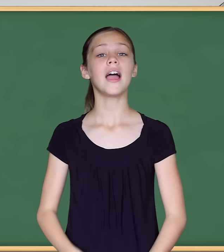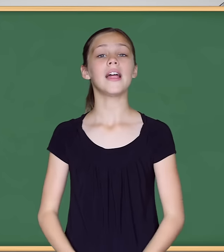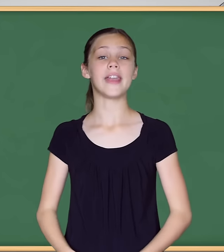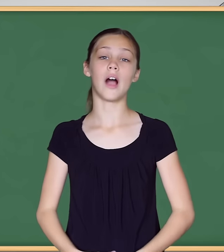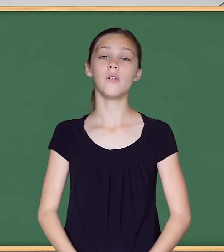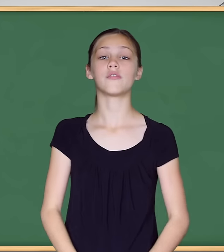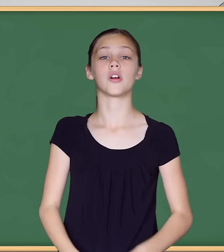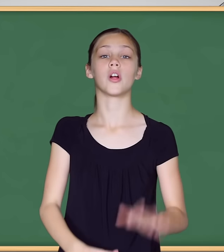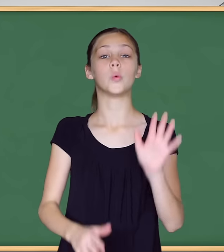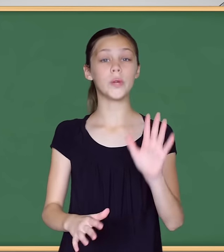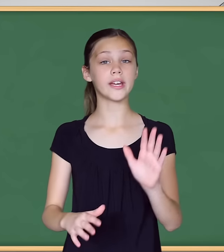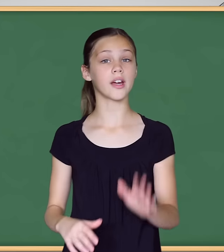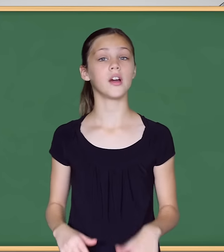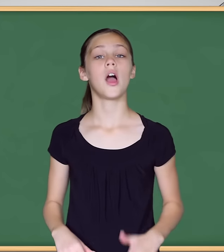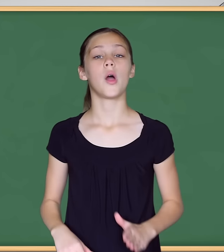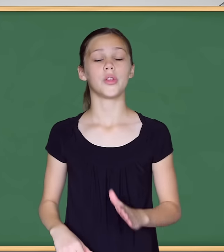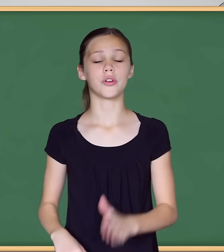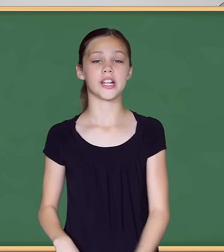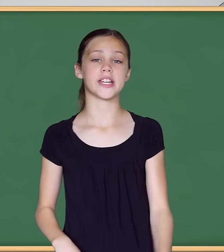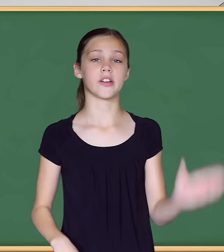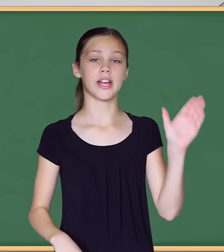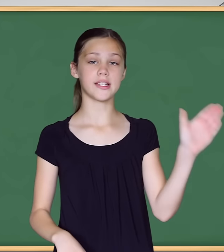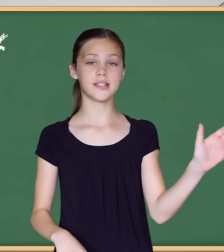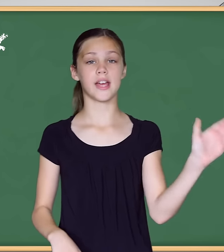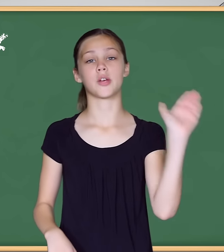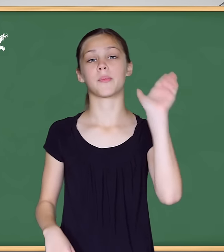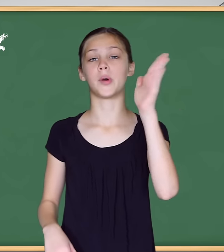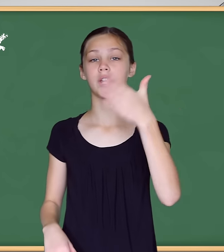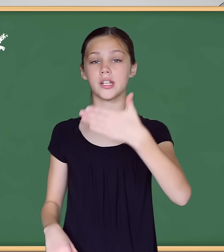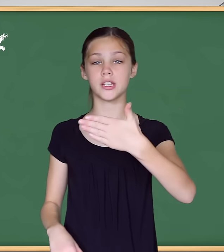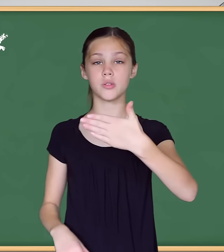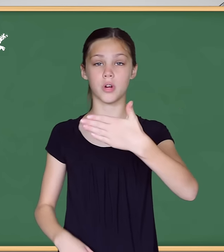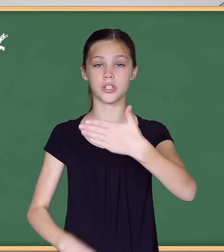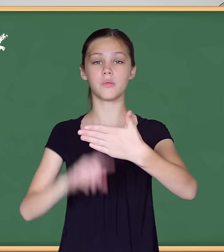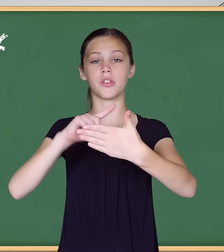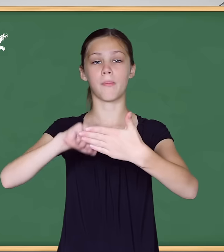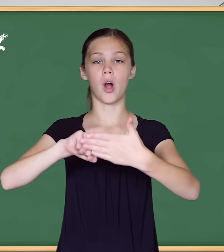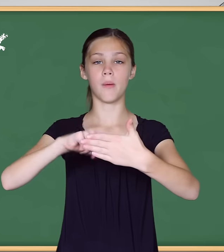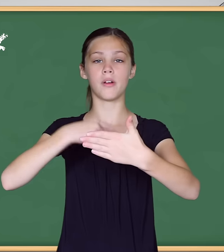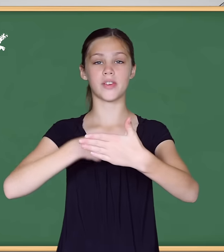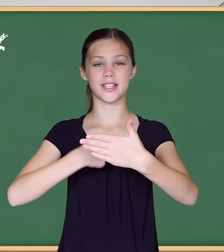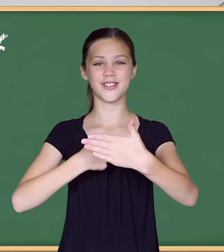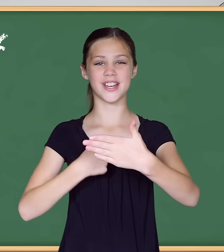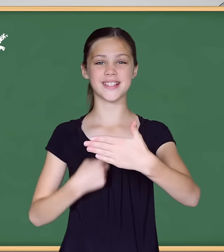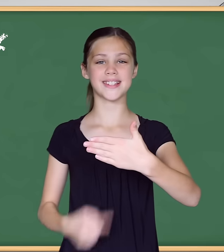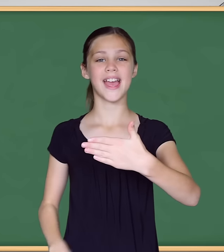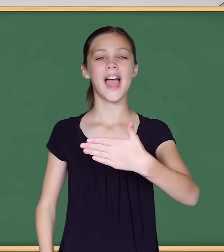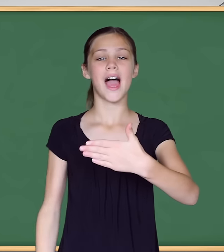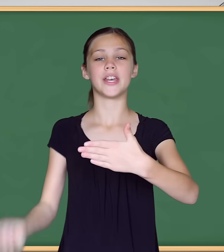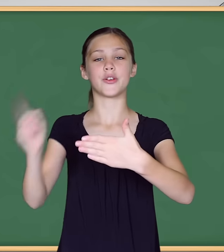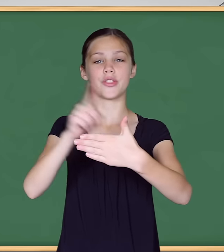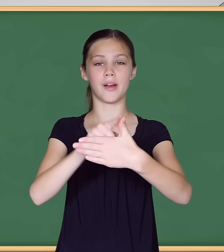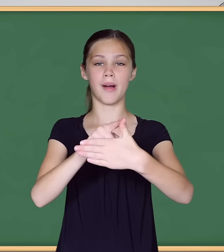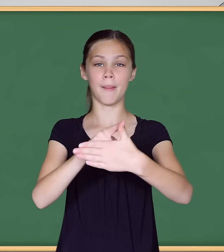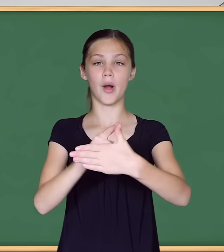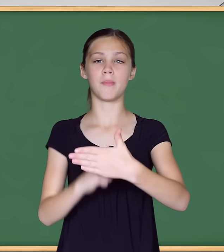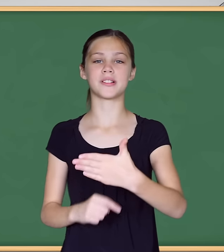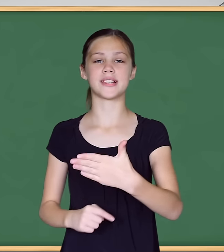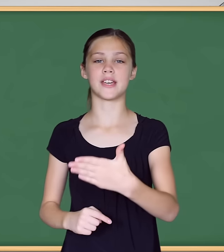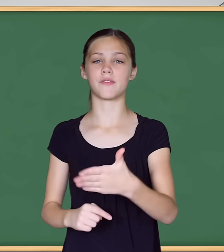Now for week you're going to take your hand and you're putting it towards you with your palm facing your chest and your thumb up almost as if